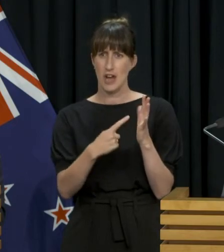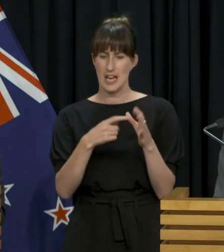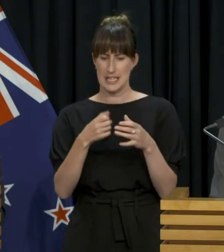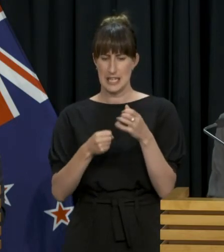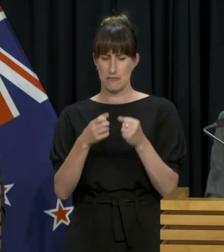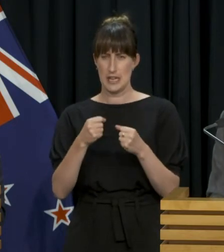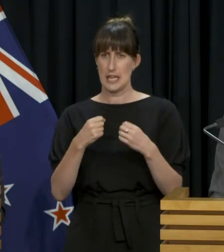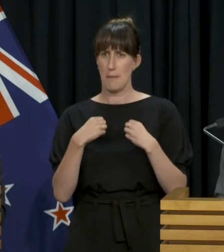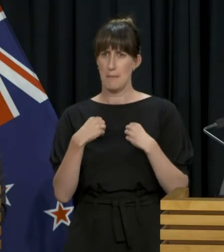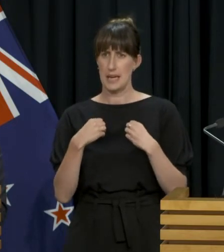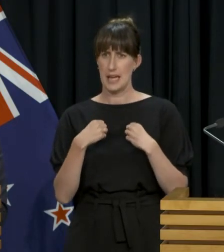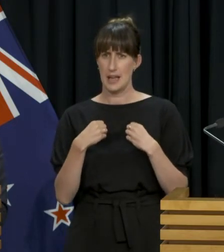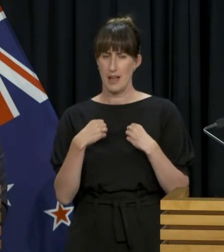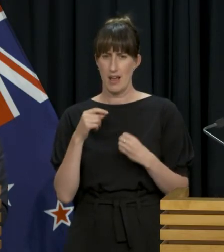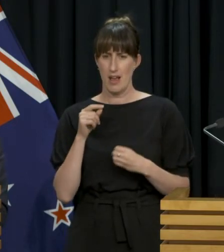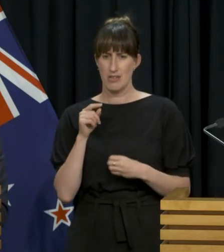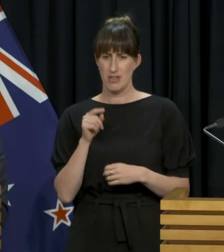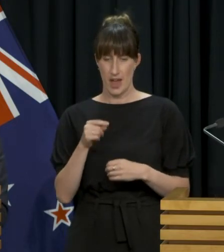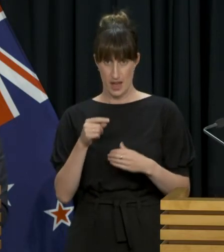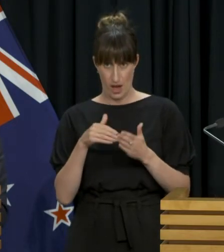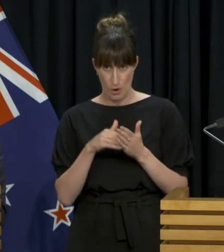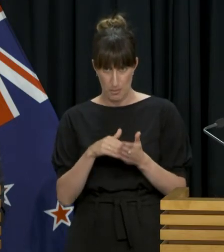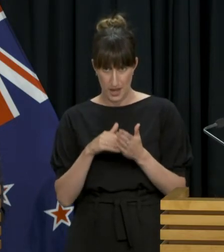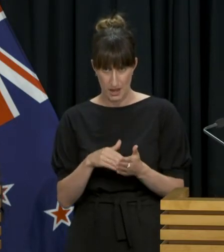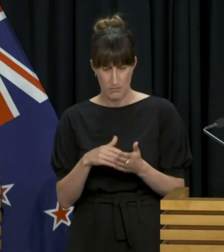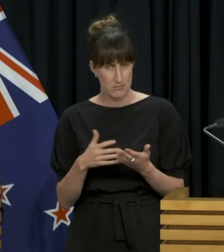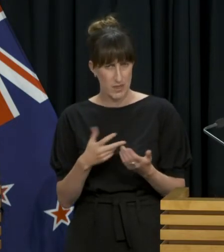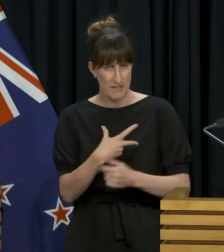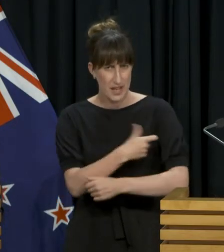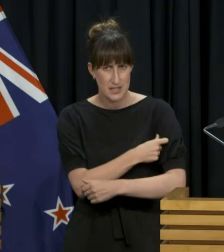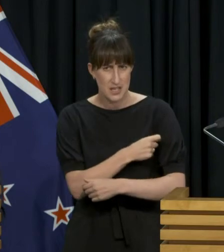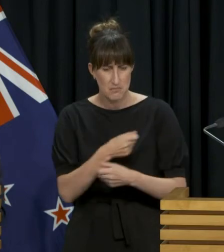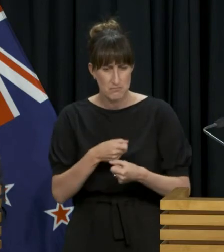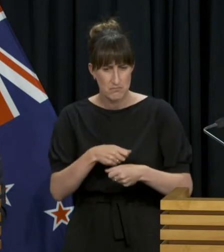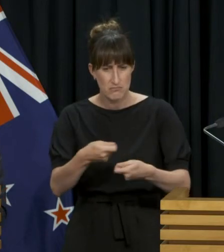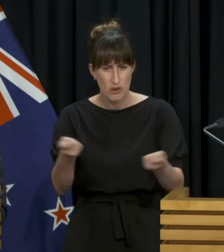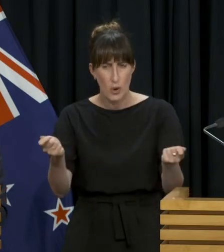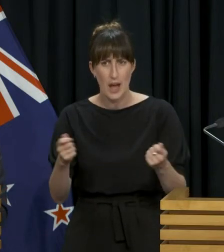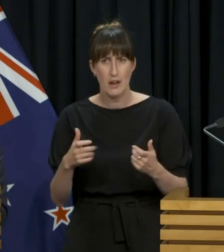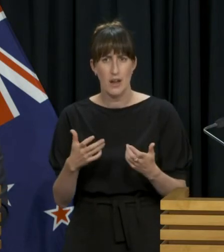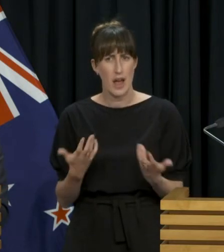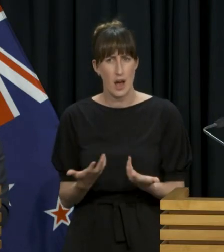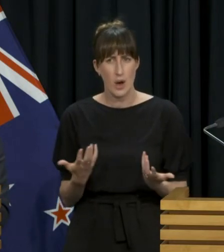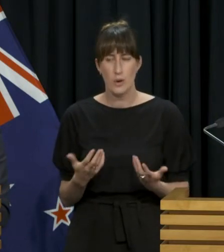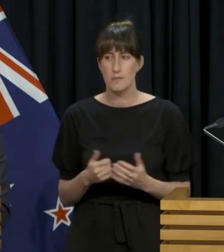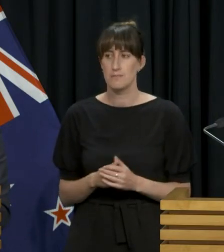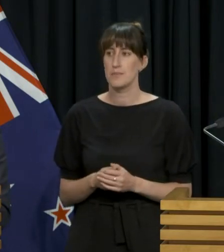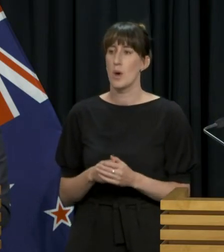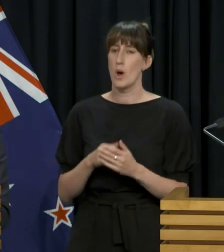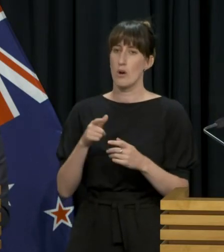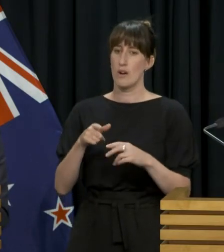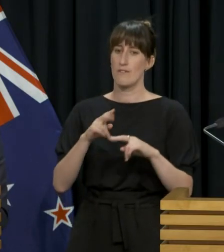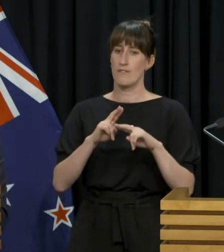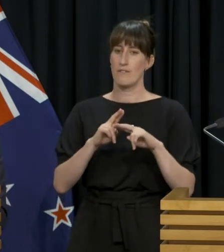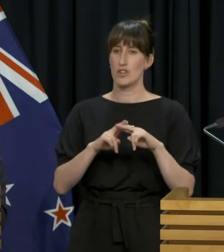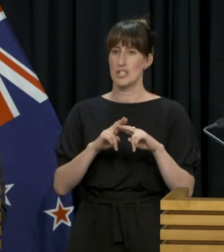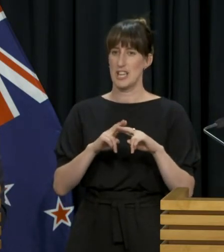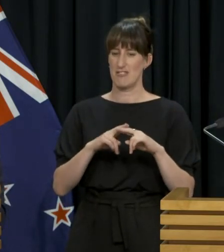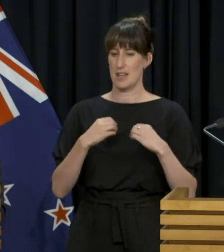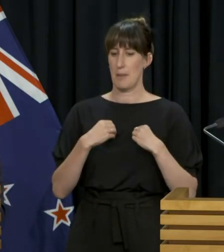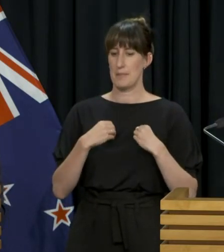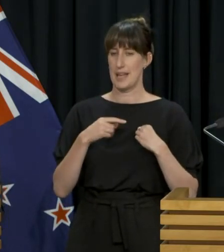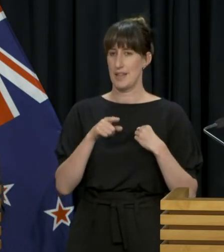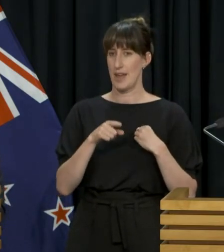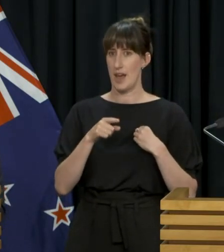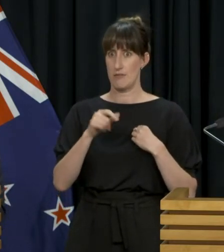have they been helping with? So Fonterra, of course, have great experience with logistics and with supply chains,